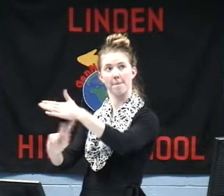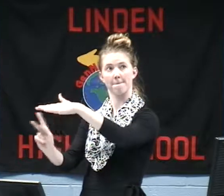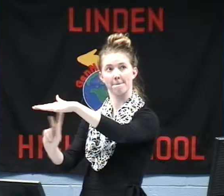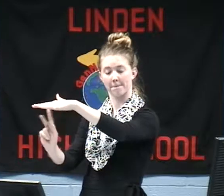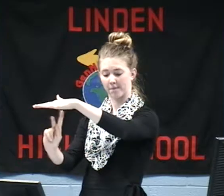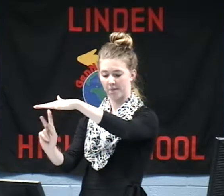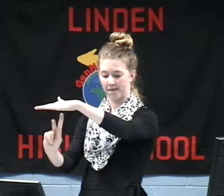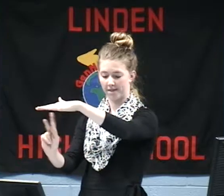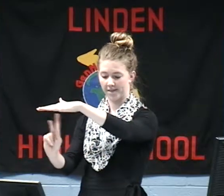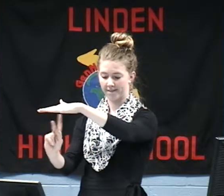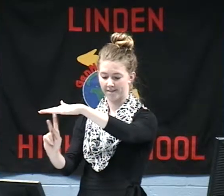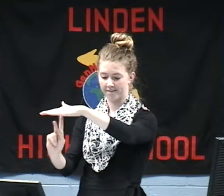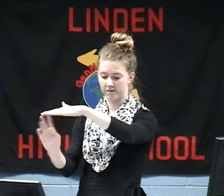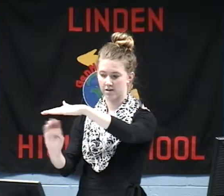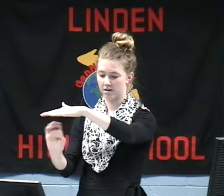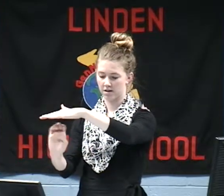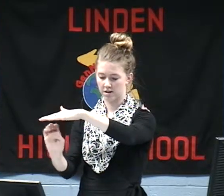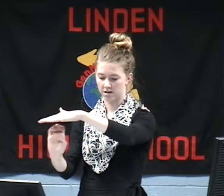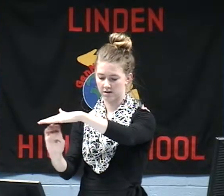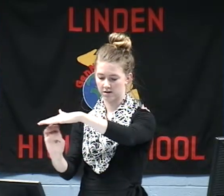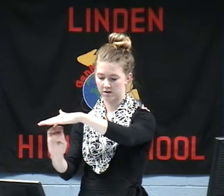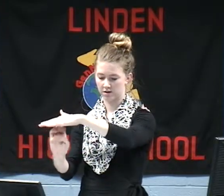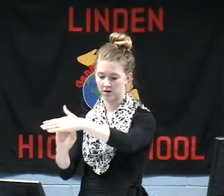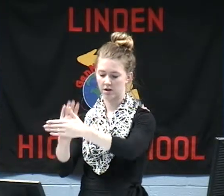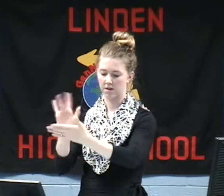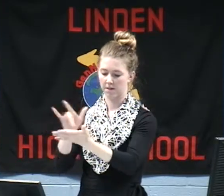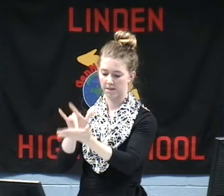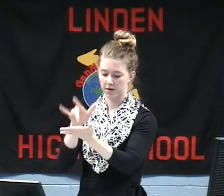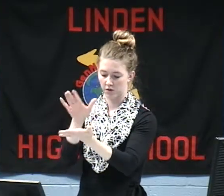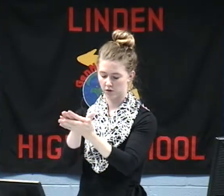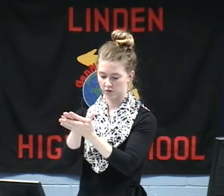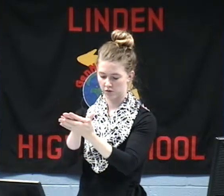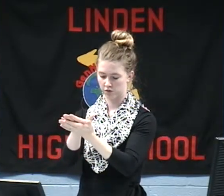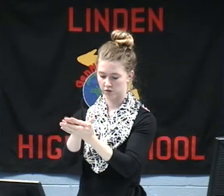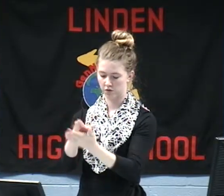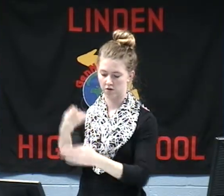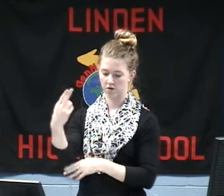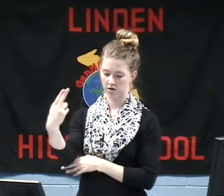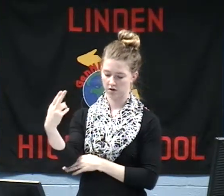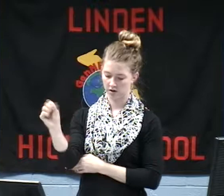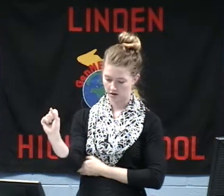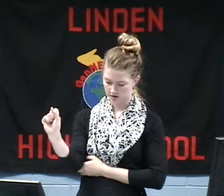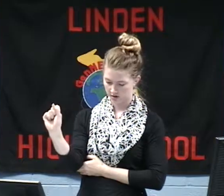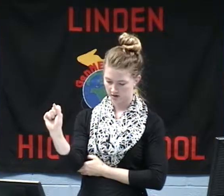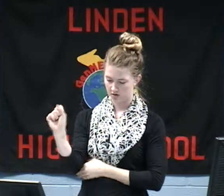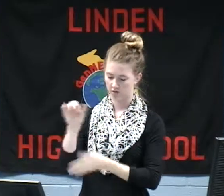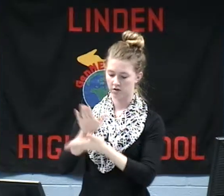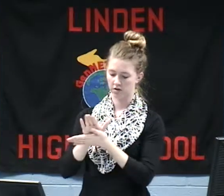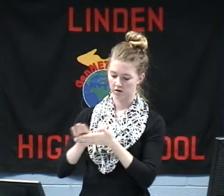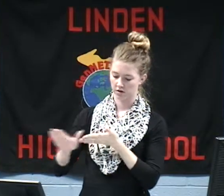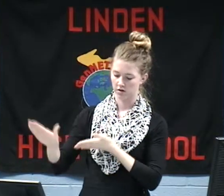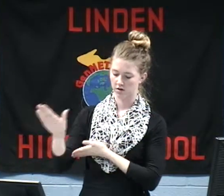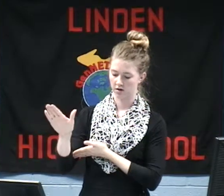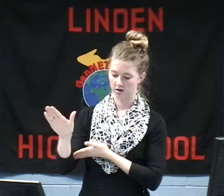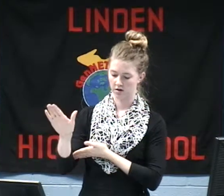school, kindergarten, elementary, middle school, high school,